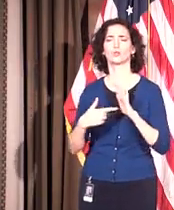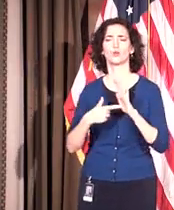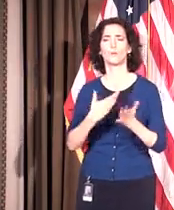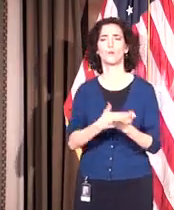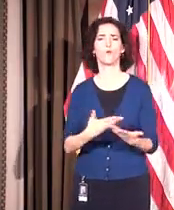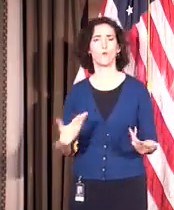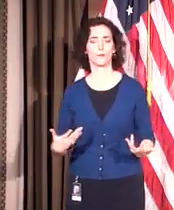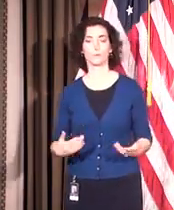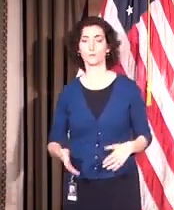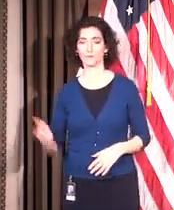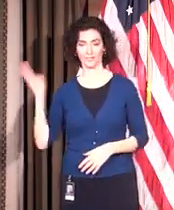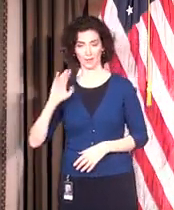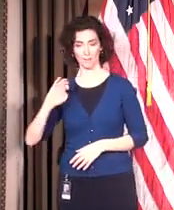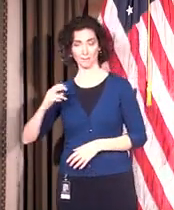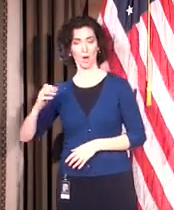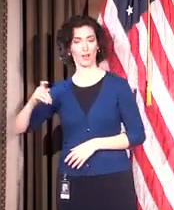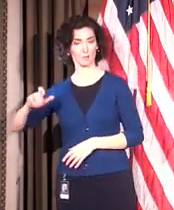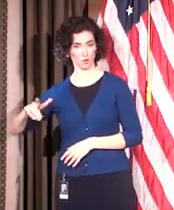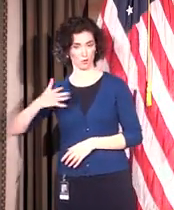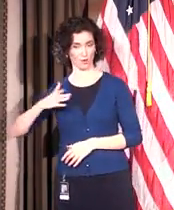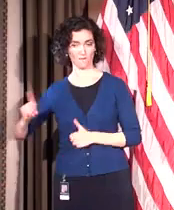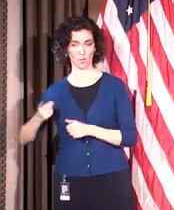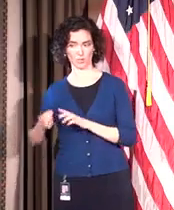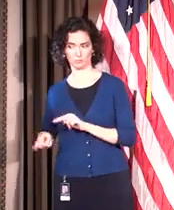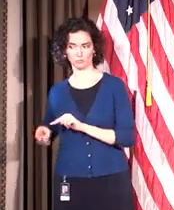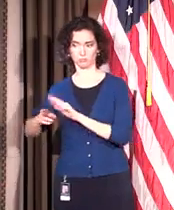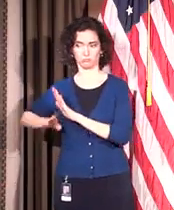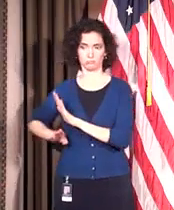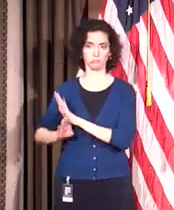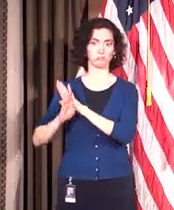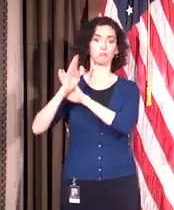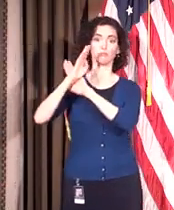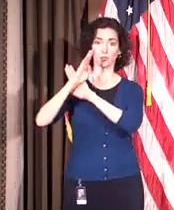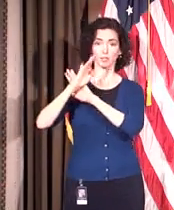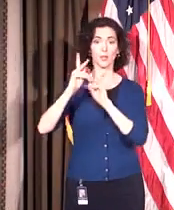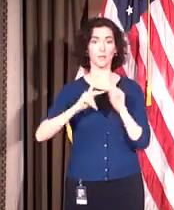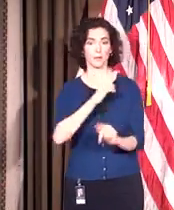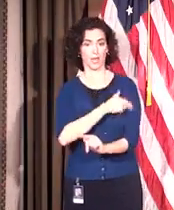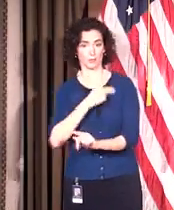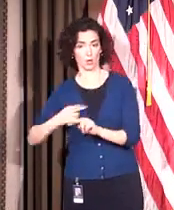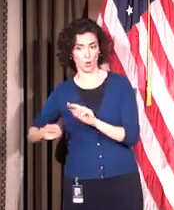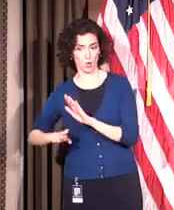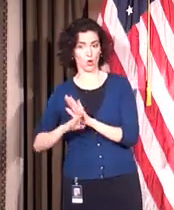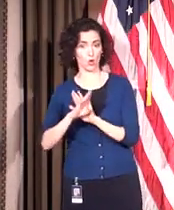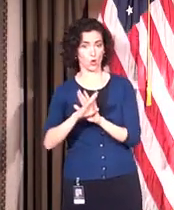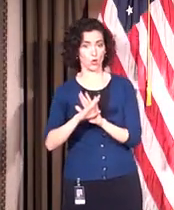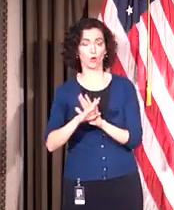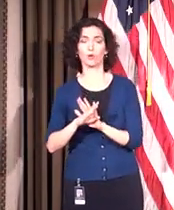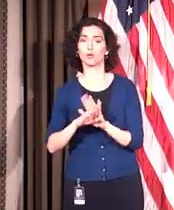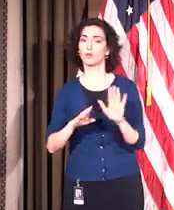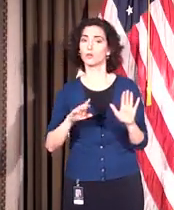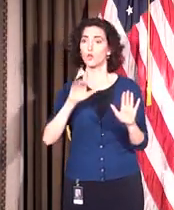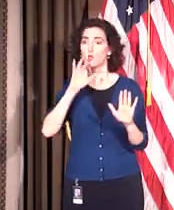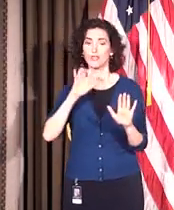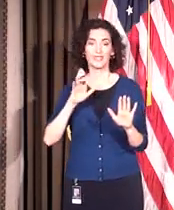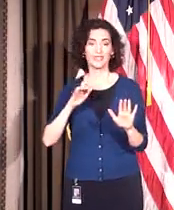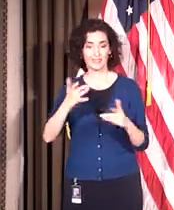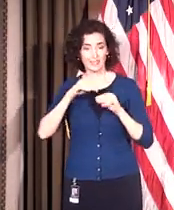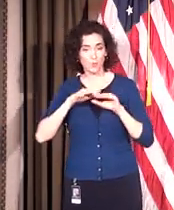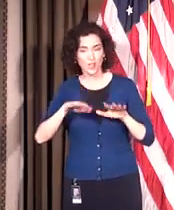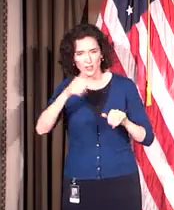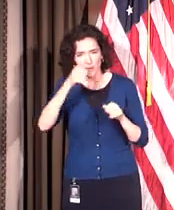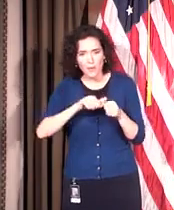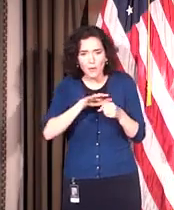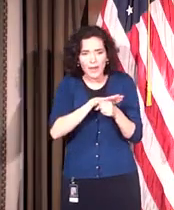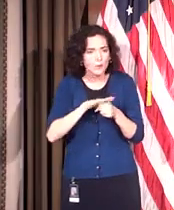In the first surge, March and April, hospitalizations across the state, although the outbreak really wasn't evenly distributed across the state. As you